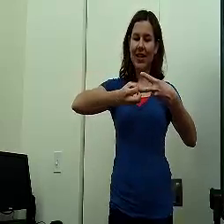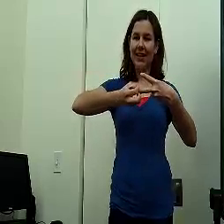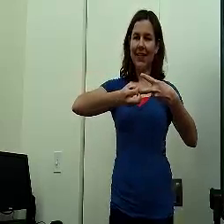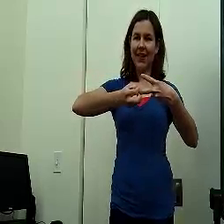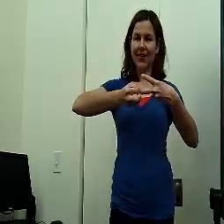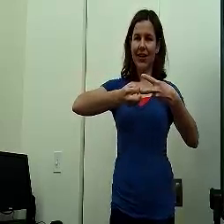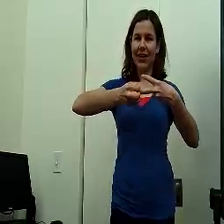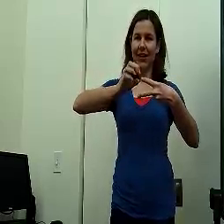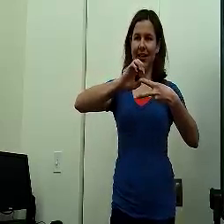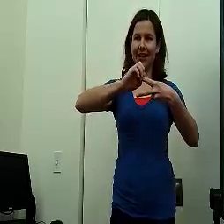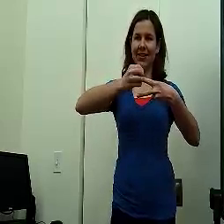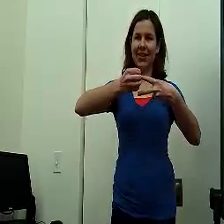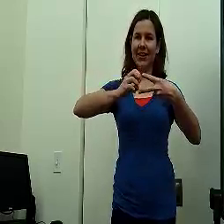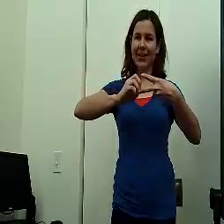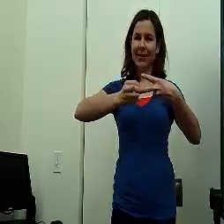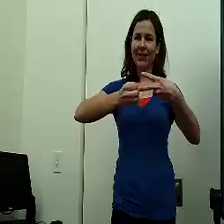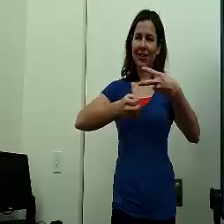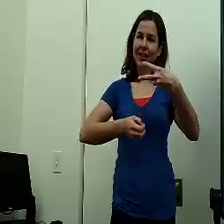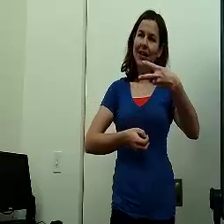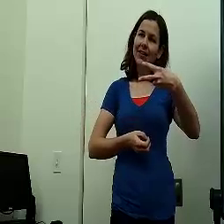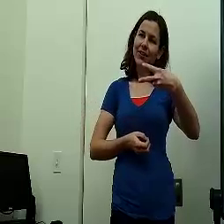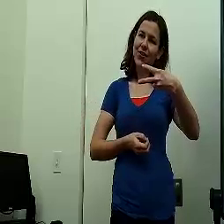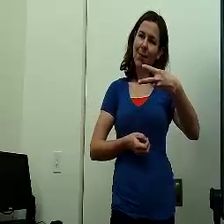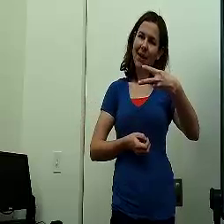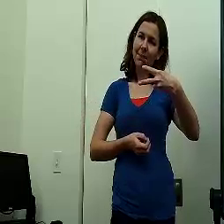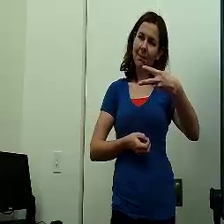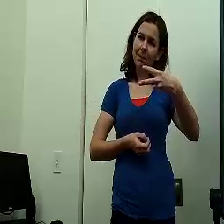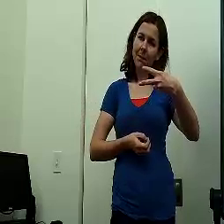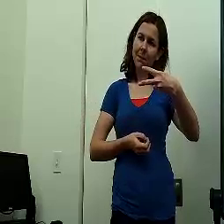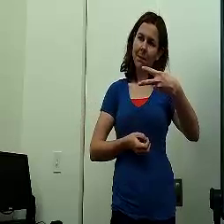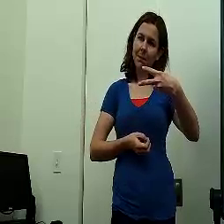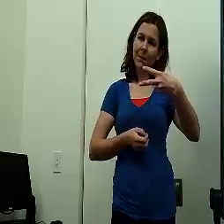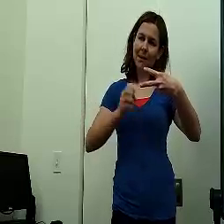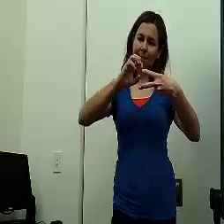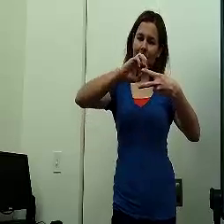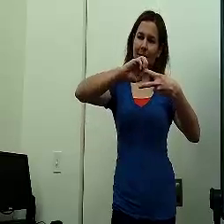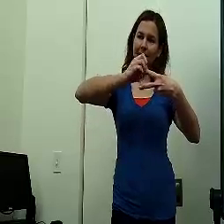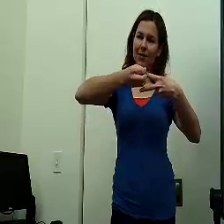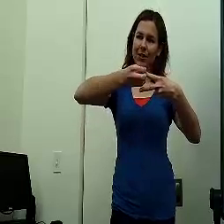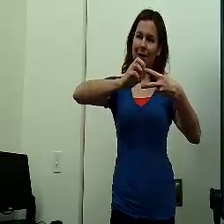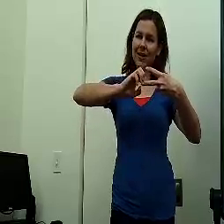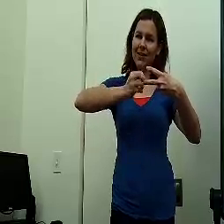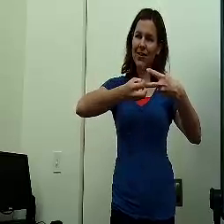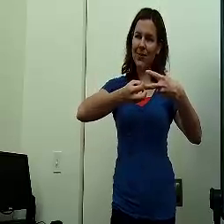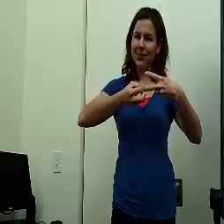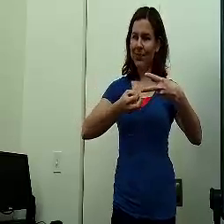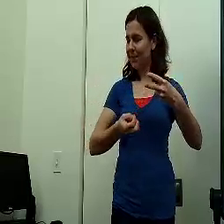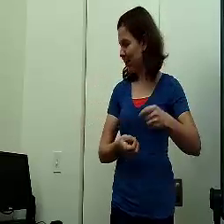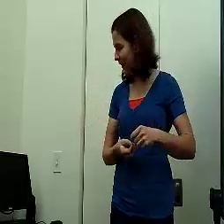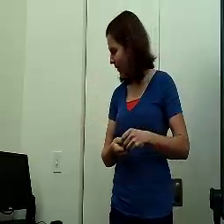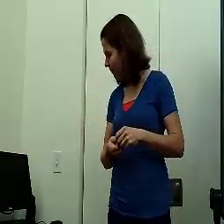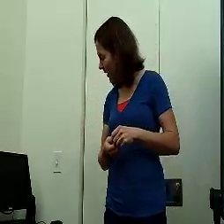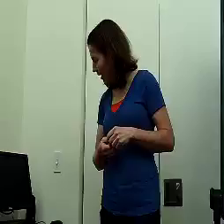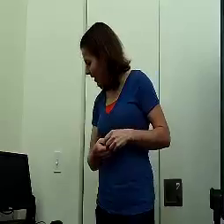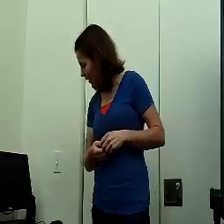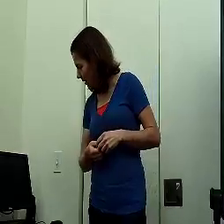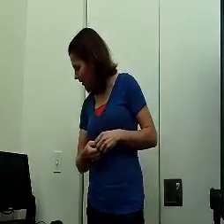and then the other cherry, because cherries in the pictures. So get your thumb in. Yep. And twist one, two. Perfect. I was Two little pronouncing